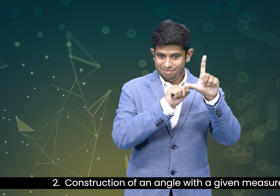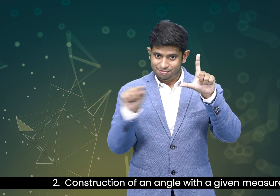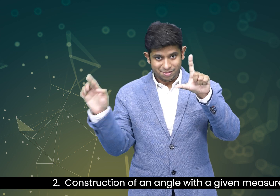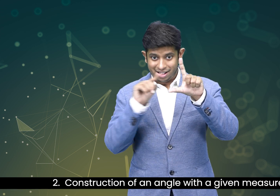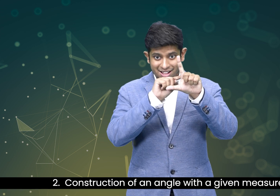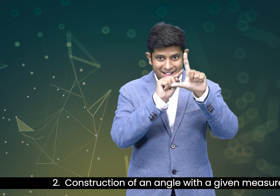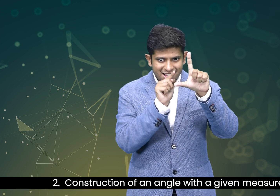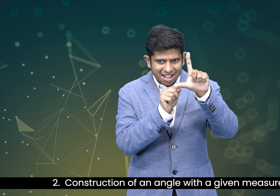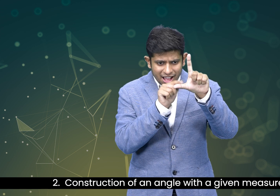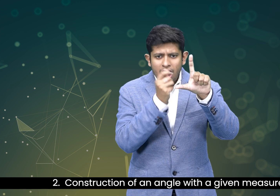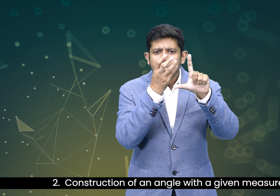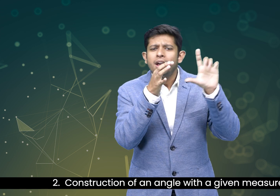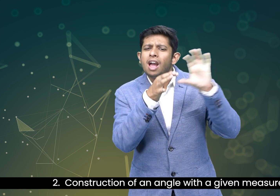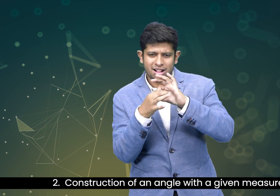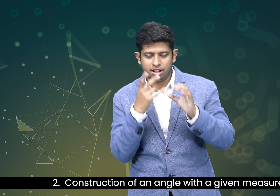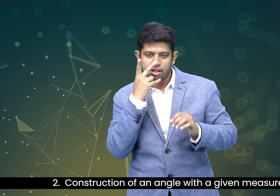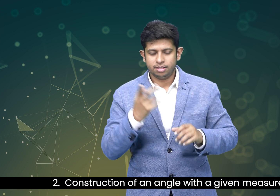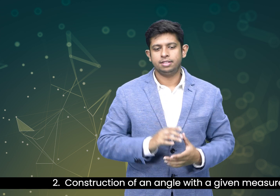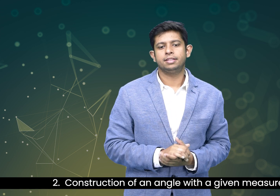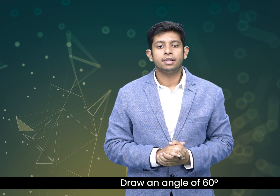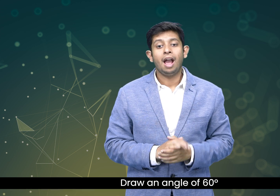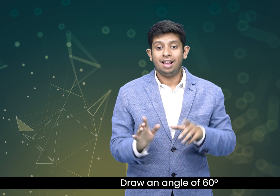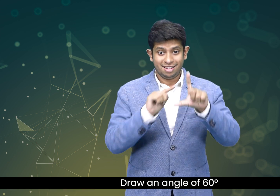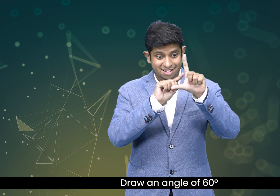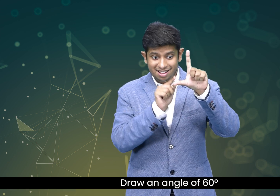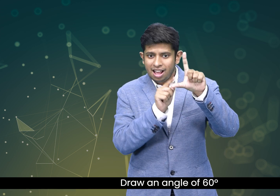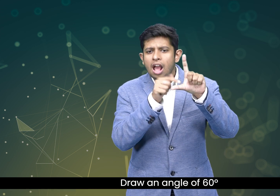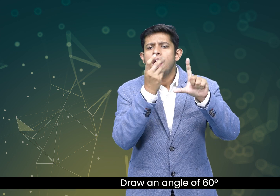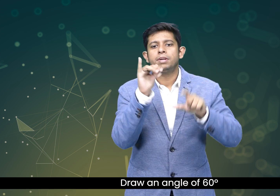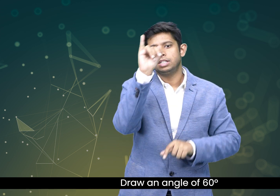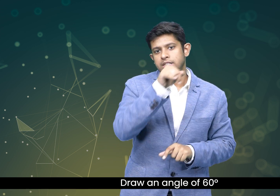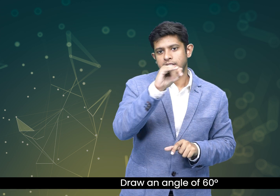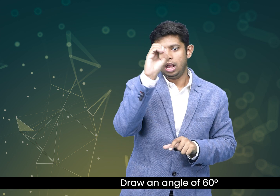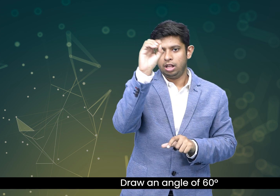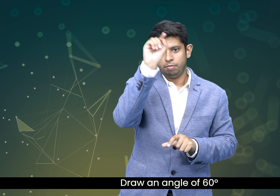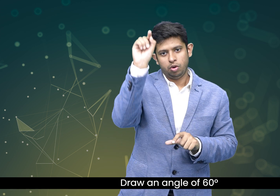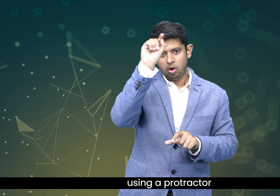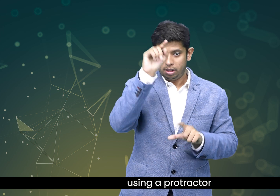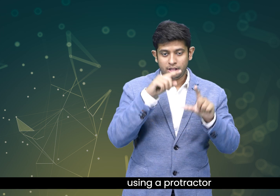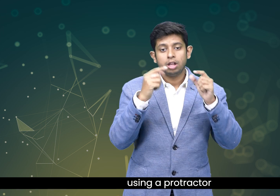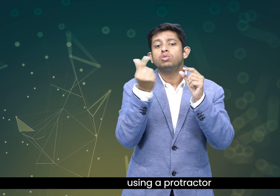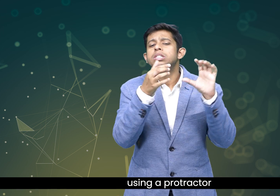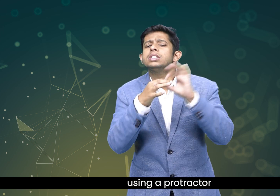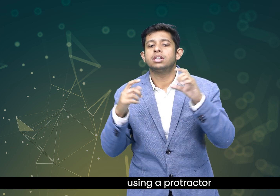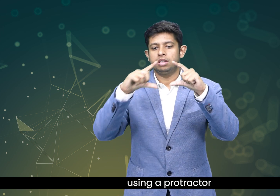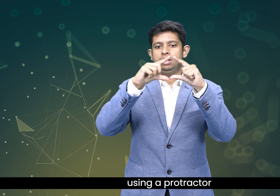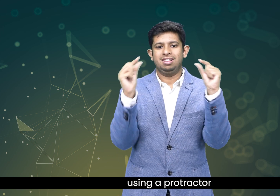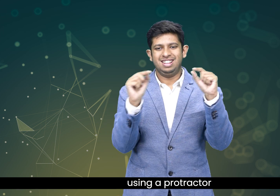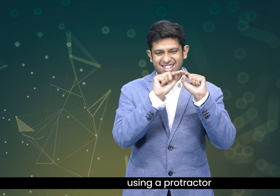Construction of an angle with a given measure. Draw an angle of 60 degrees using a protractor.